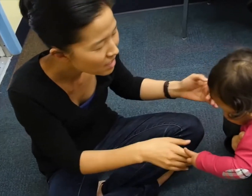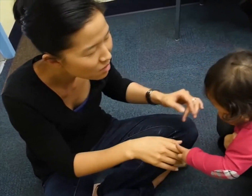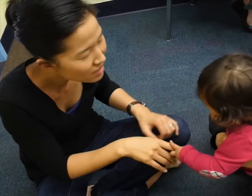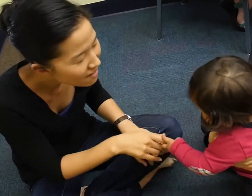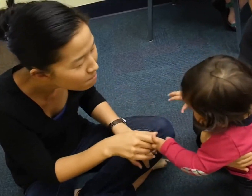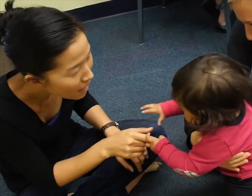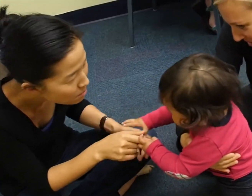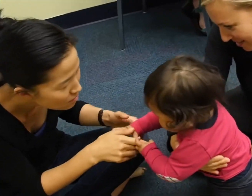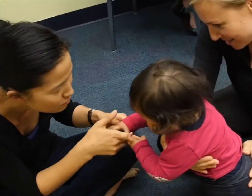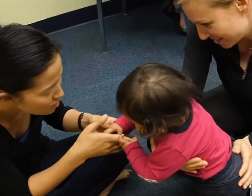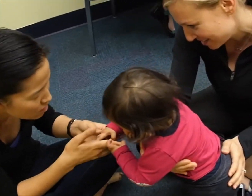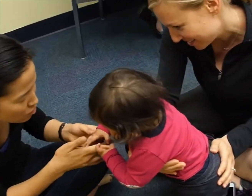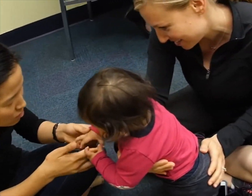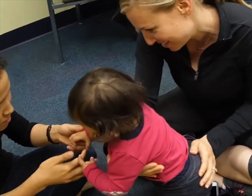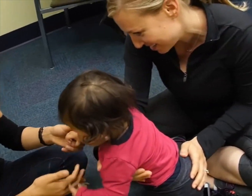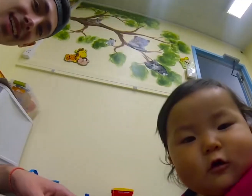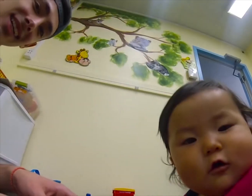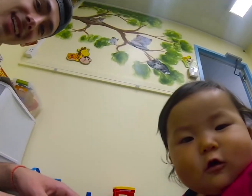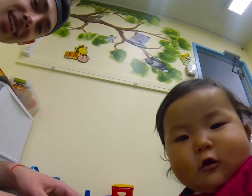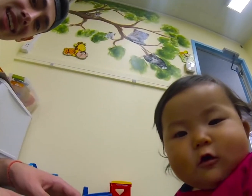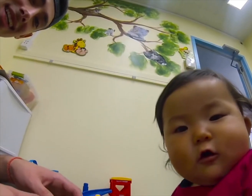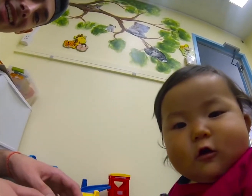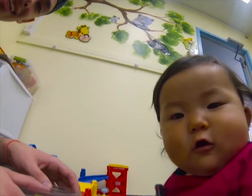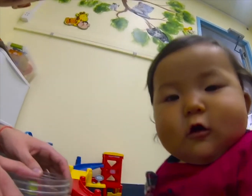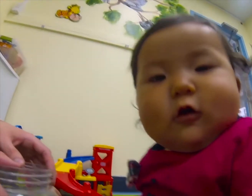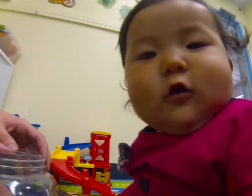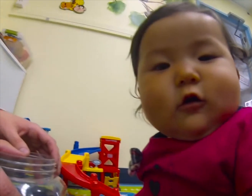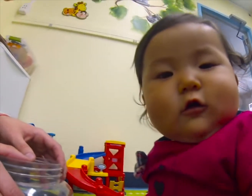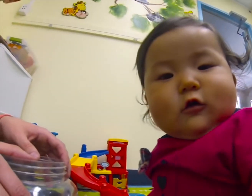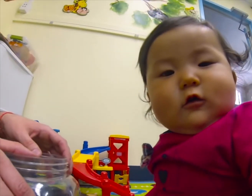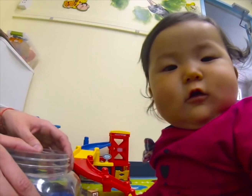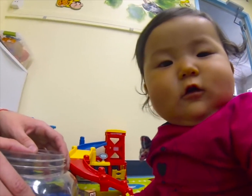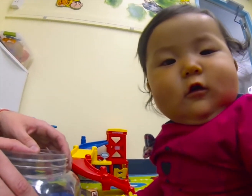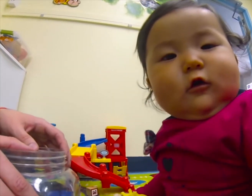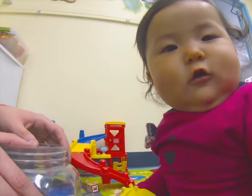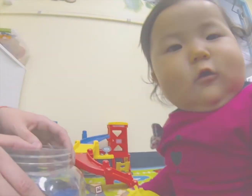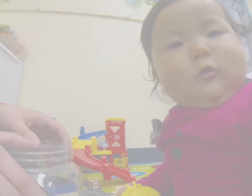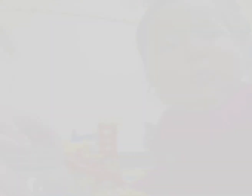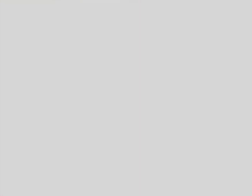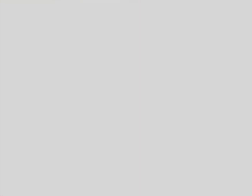how language is learned and see how adults process language.